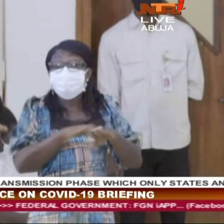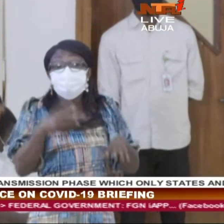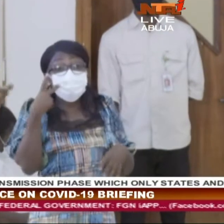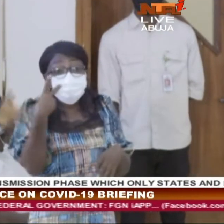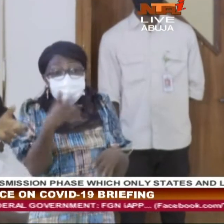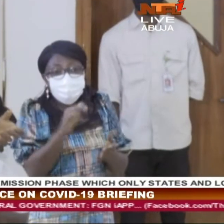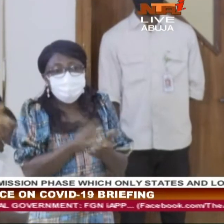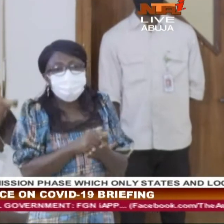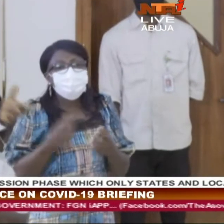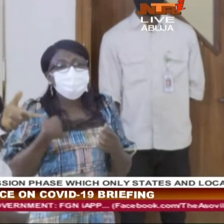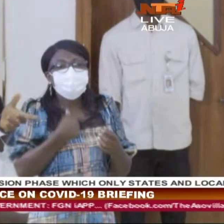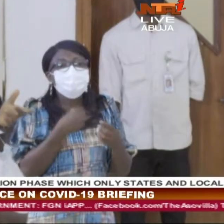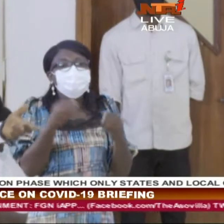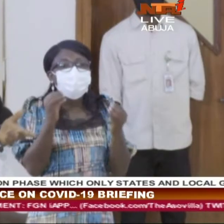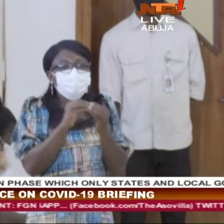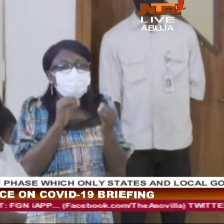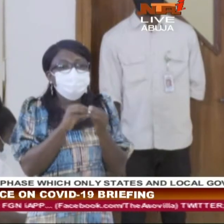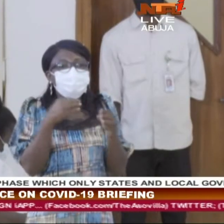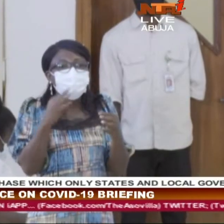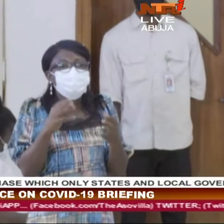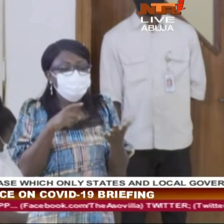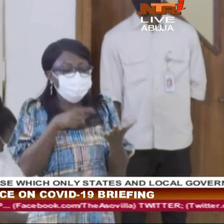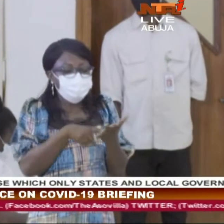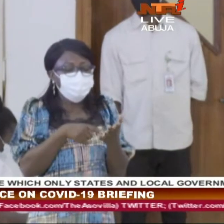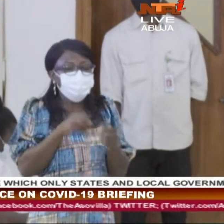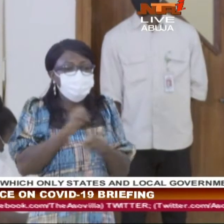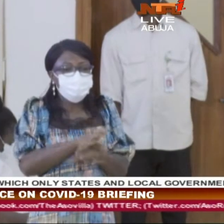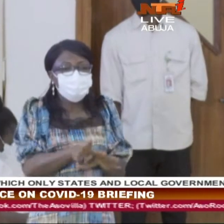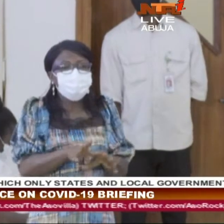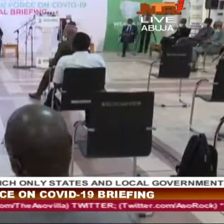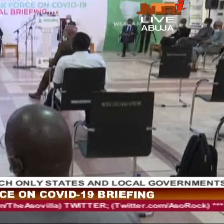more transmission of this virus across? Thank you, sir.